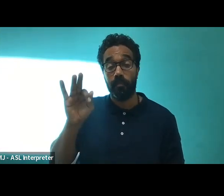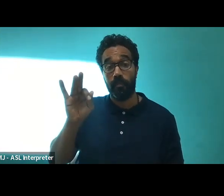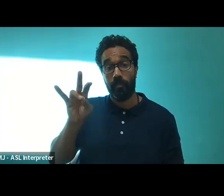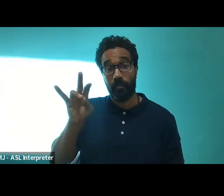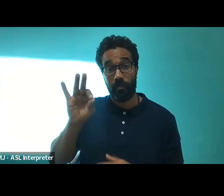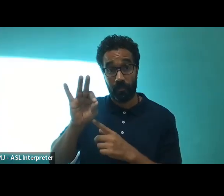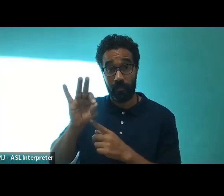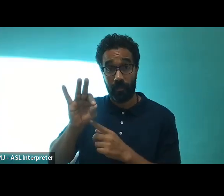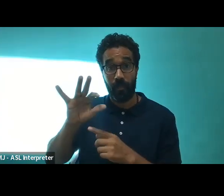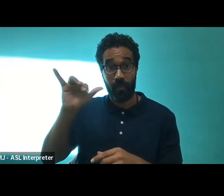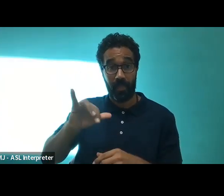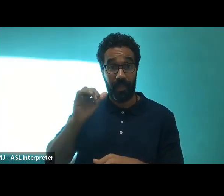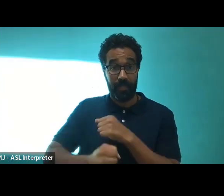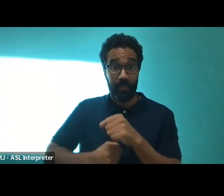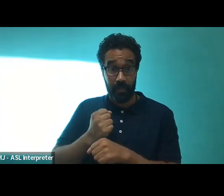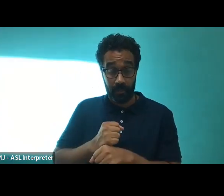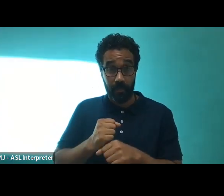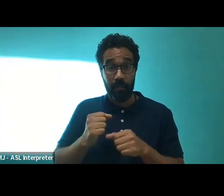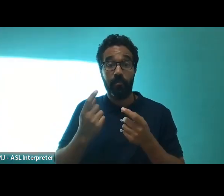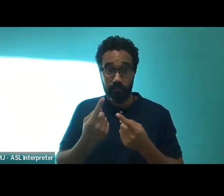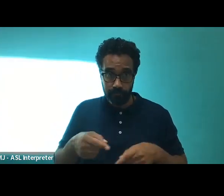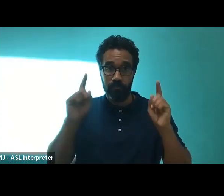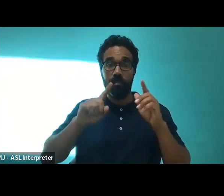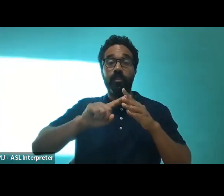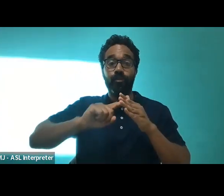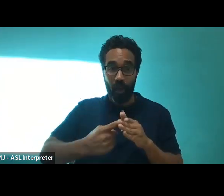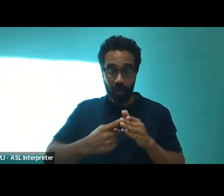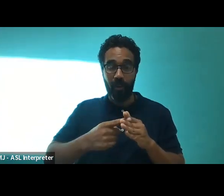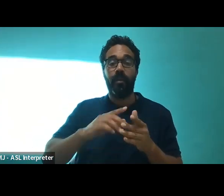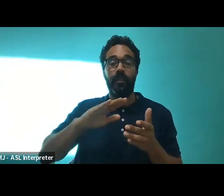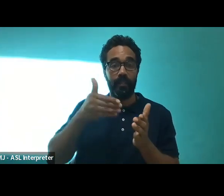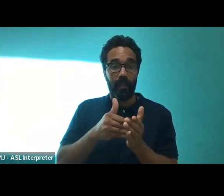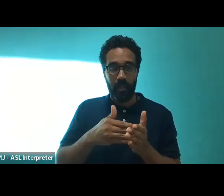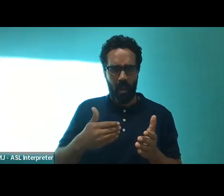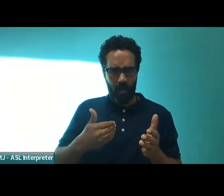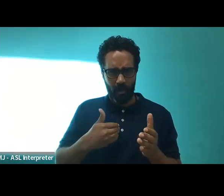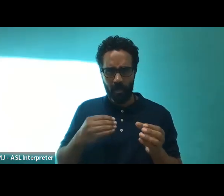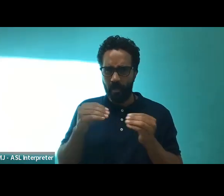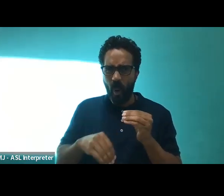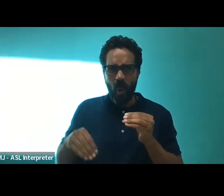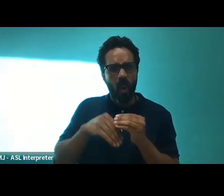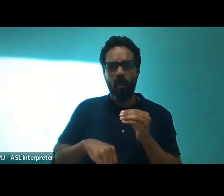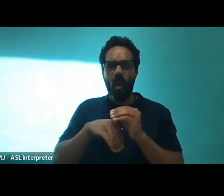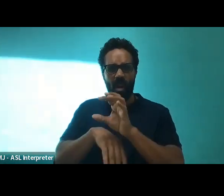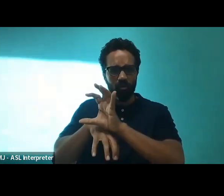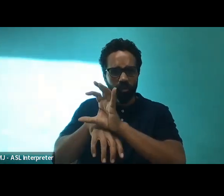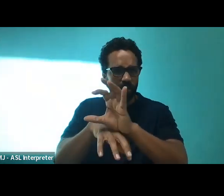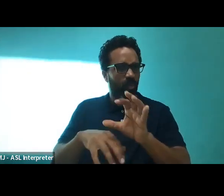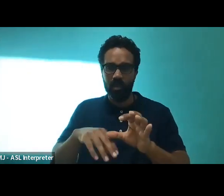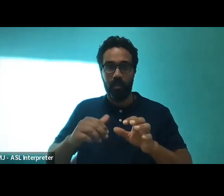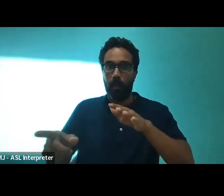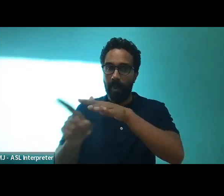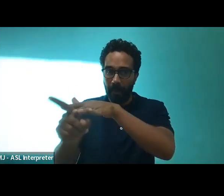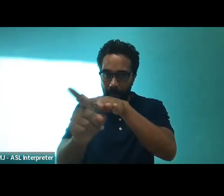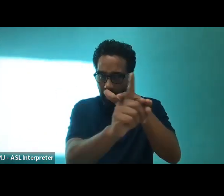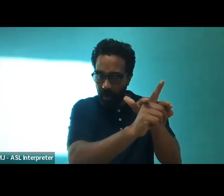the year that we actually started that center, there were way more grassroots activities taking place across the US than I